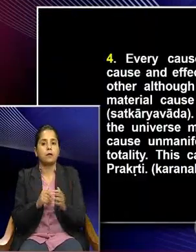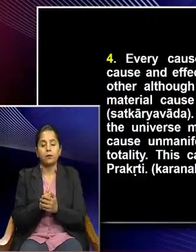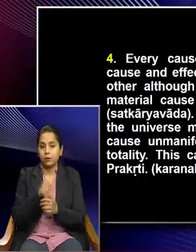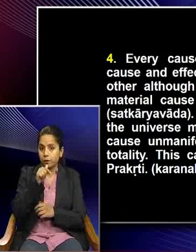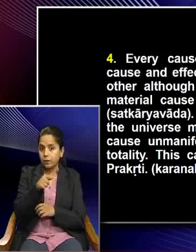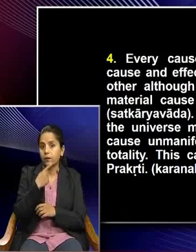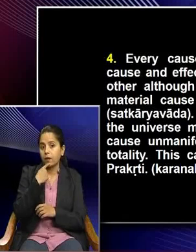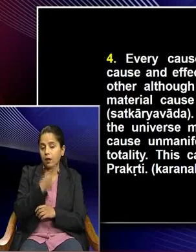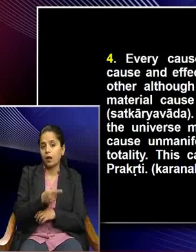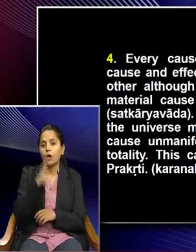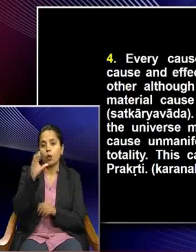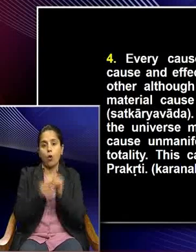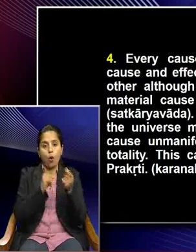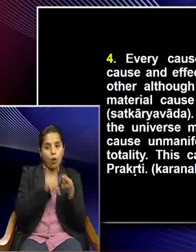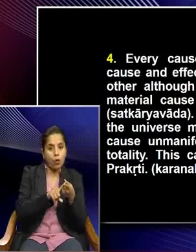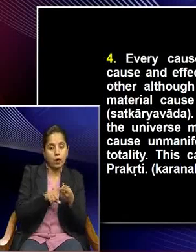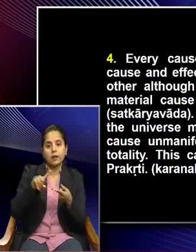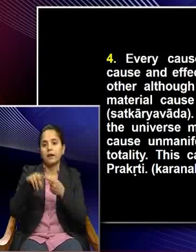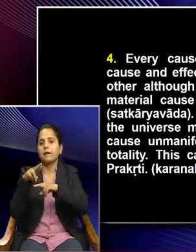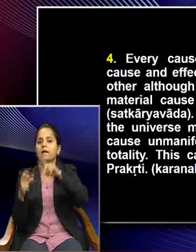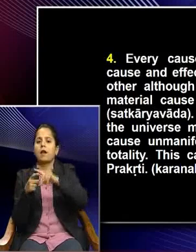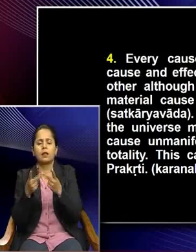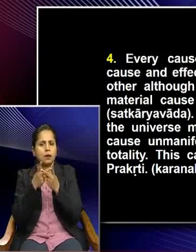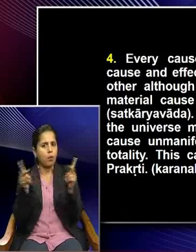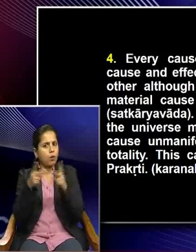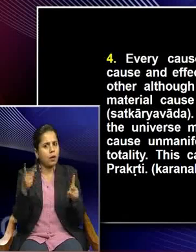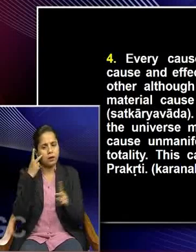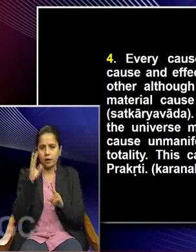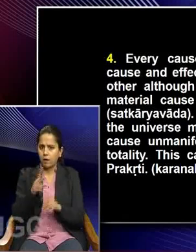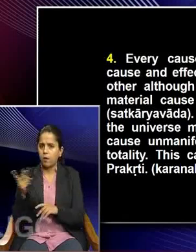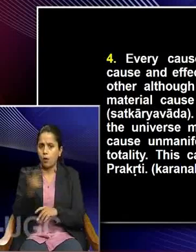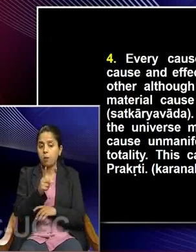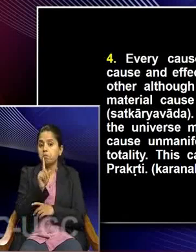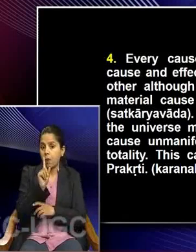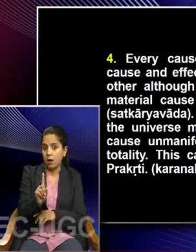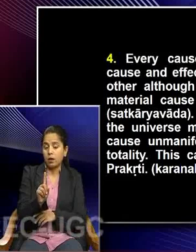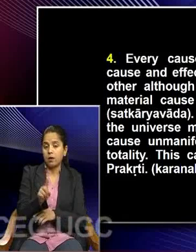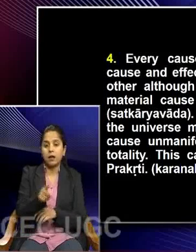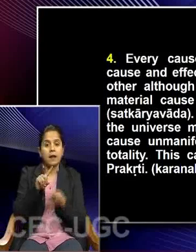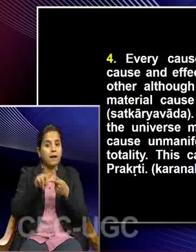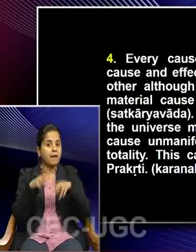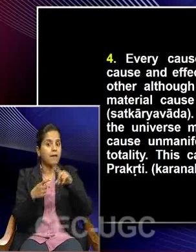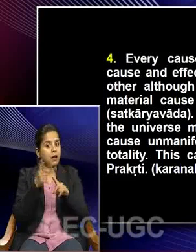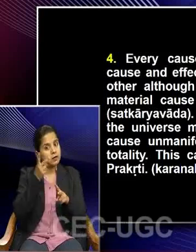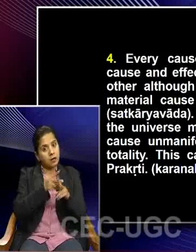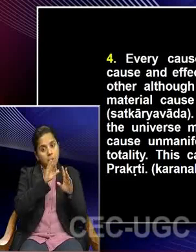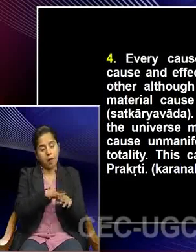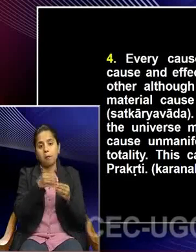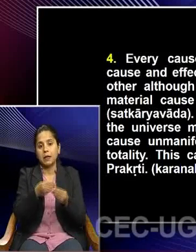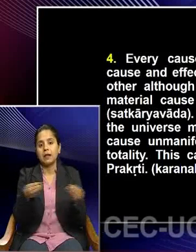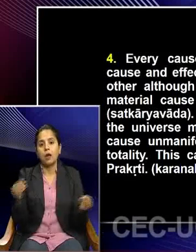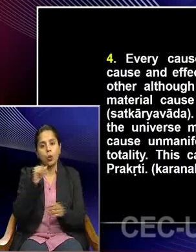Thus, cause and effect are distinct from each other, although the effect exists in the material